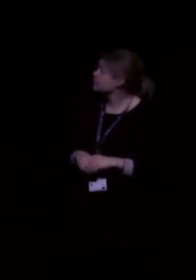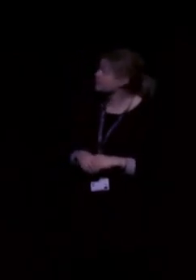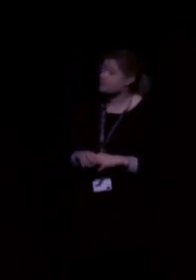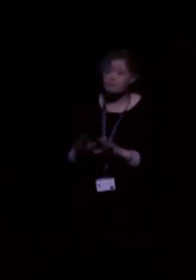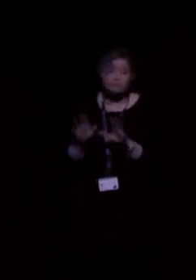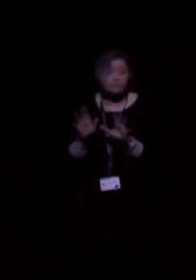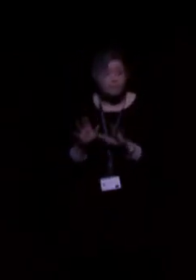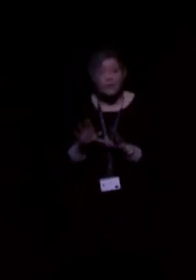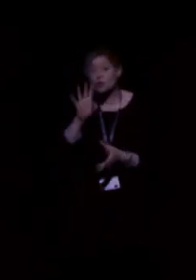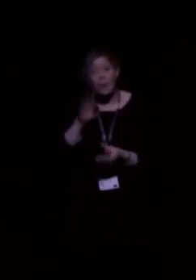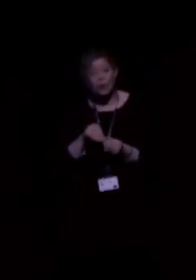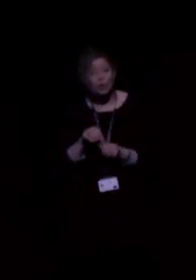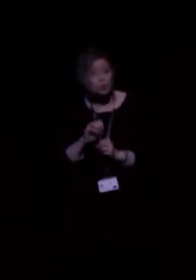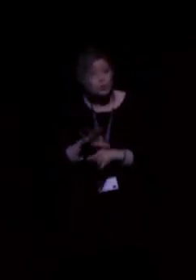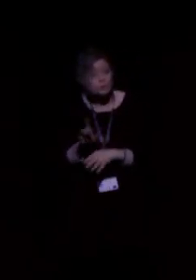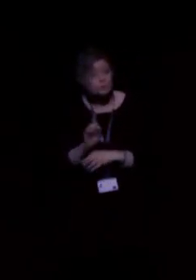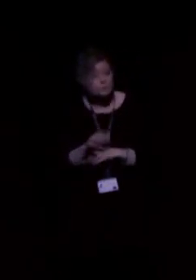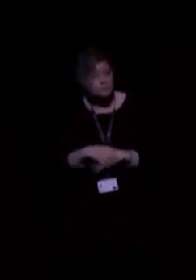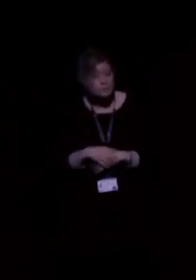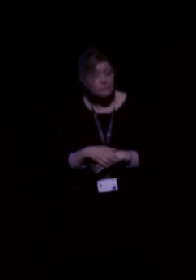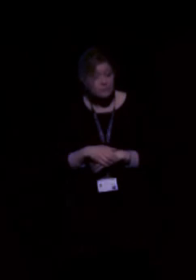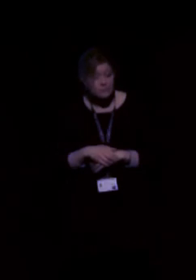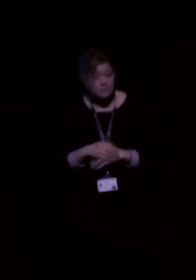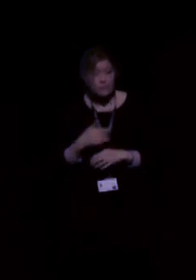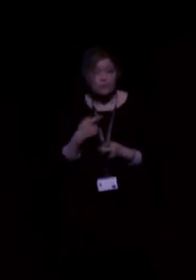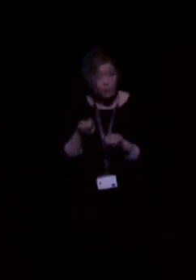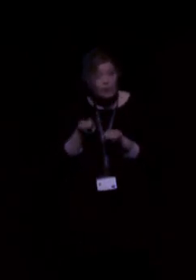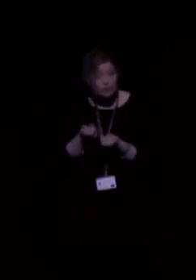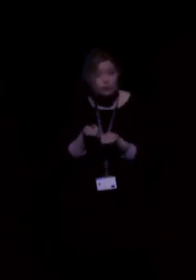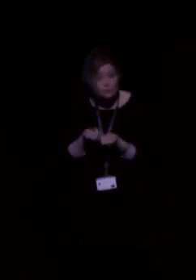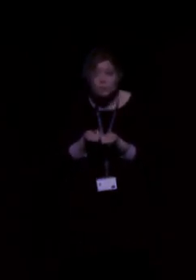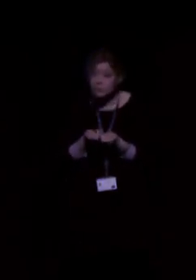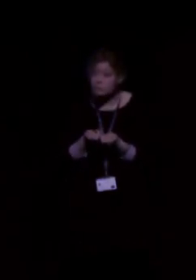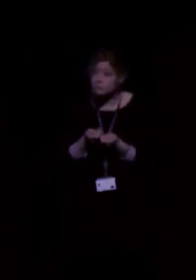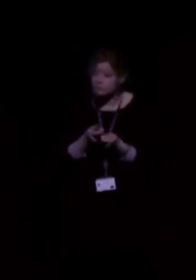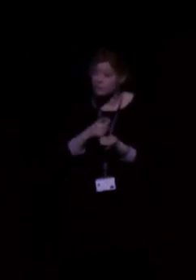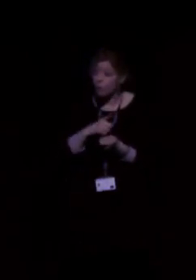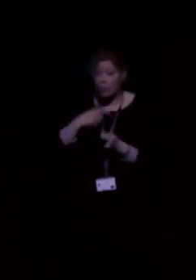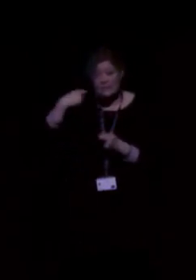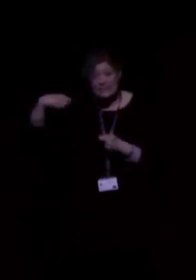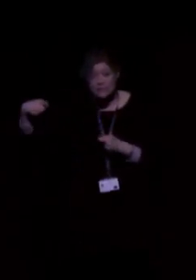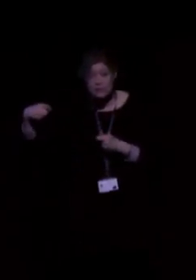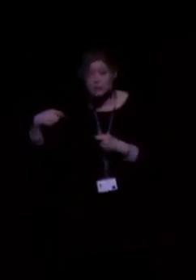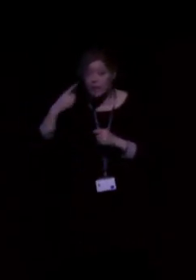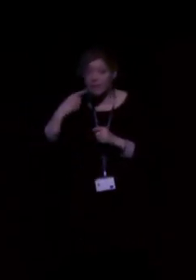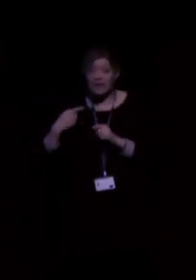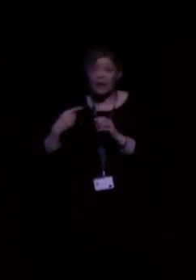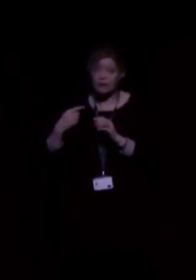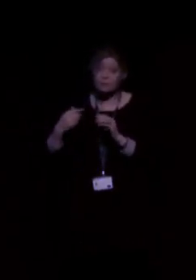So, in conclusion, there are treatments that we have to offer for tinnitus, either directly or indirectly.